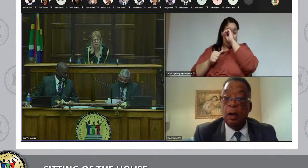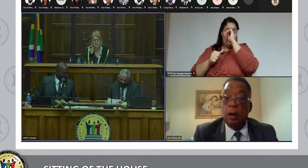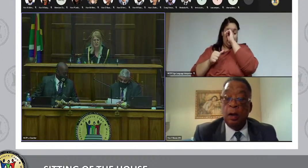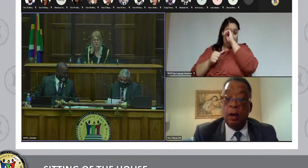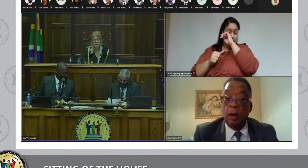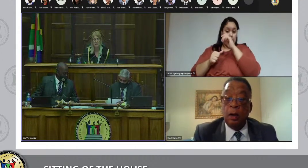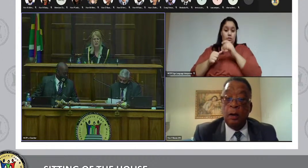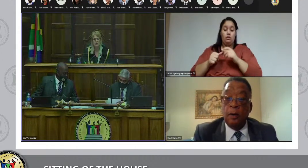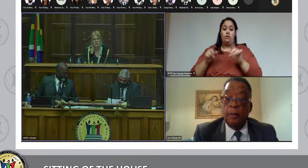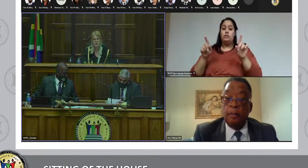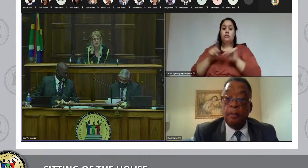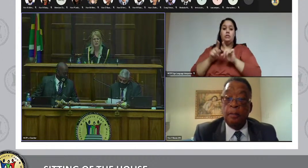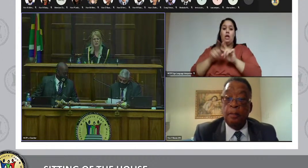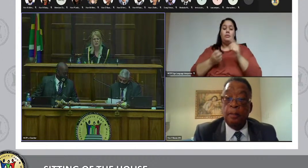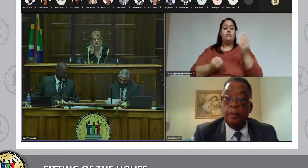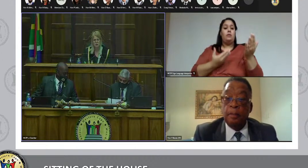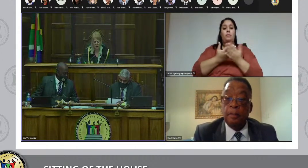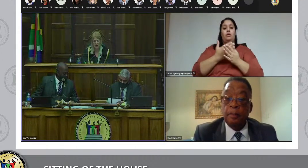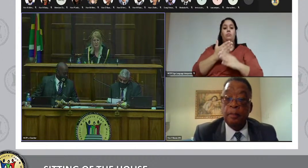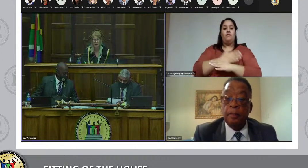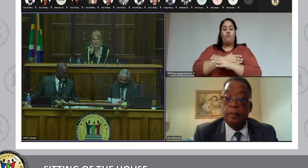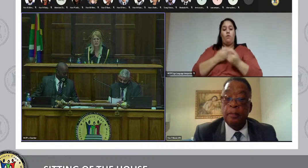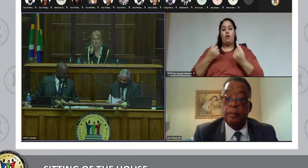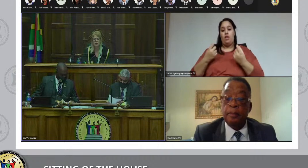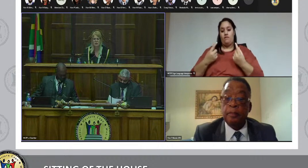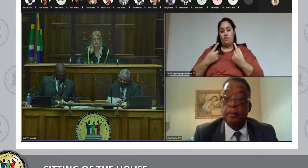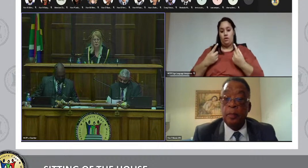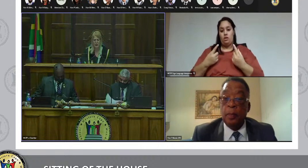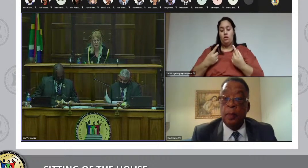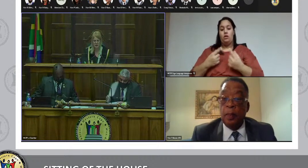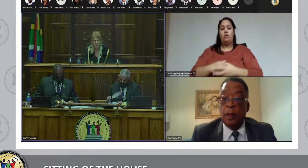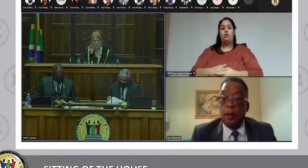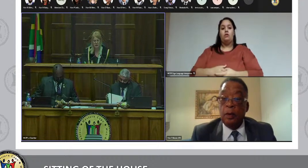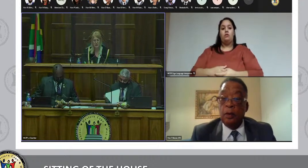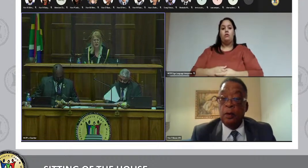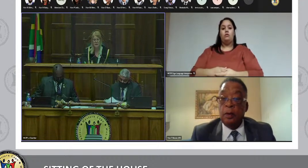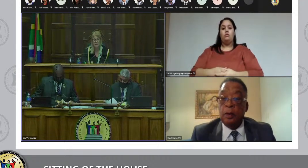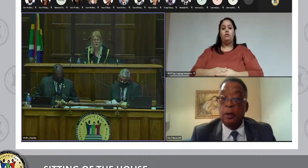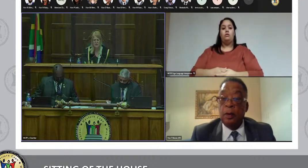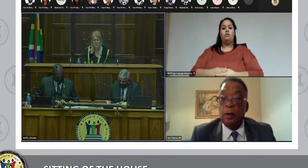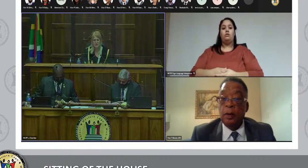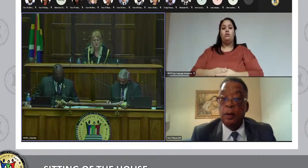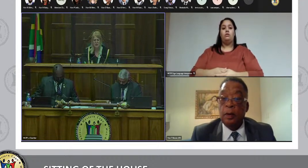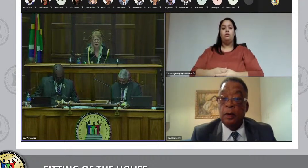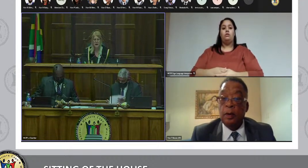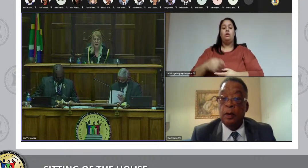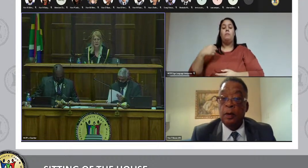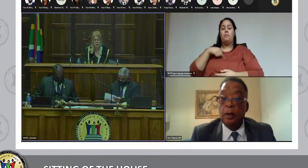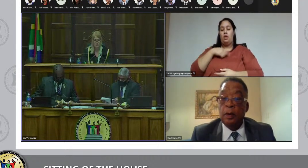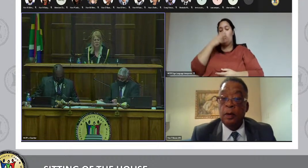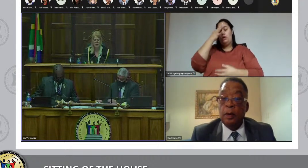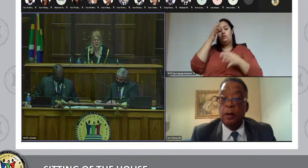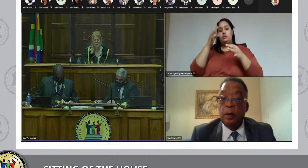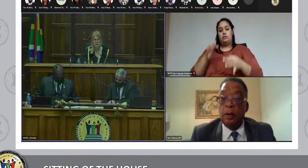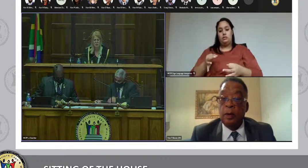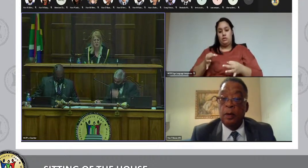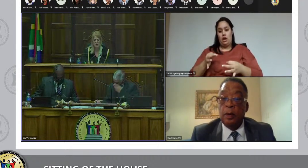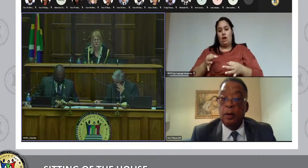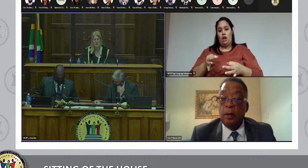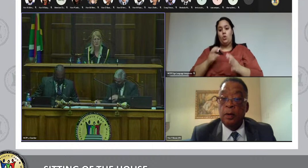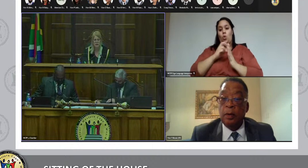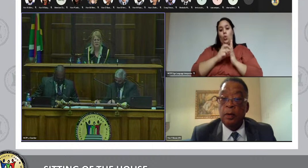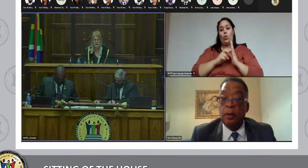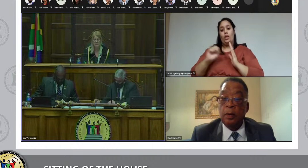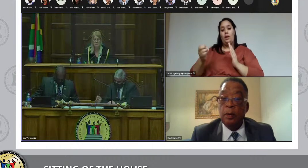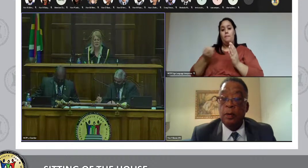Dugmore submitted before 11 o'clock. I'm going to, for Hansard, make a decision and rule that that